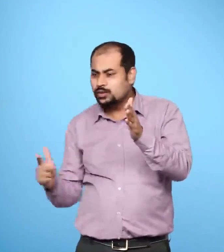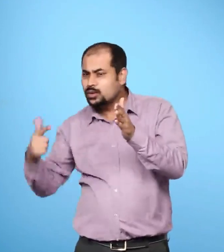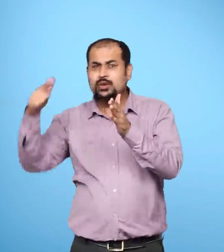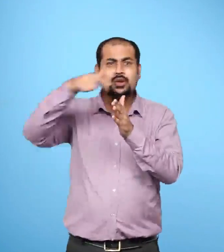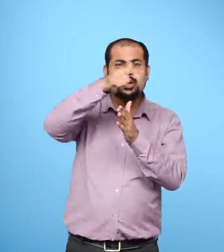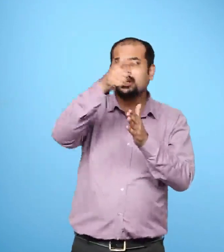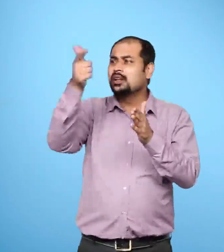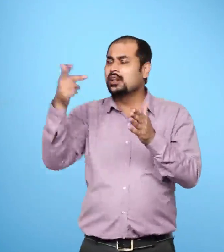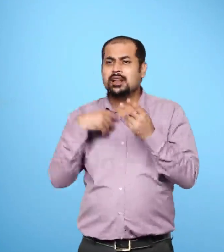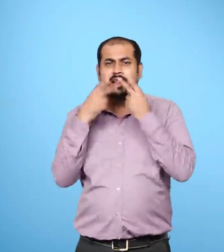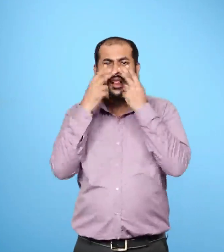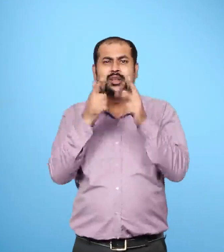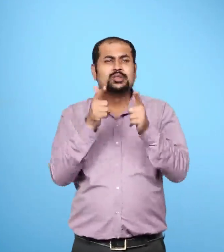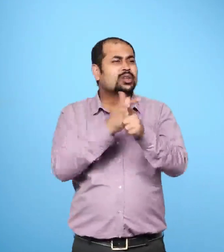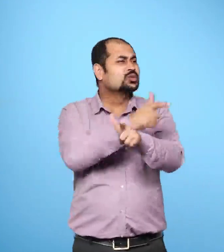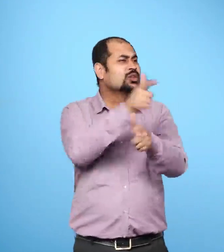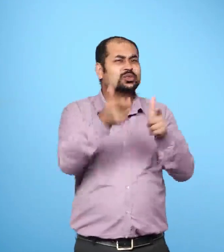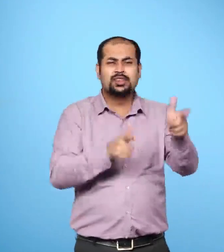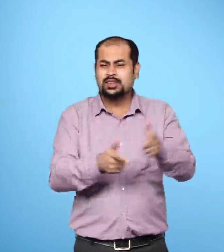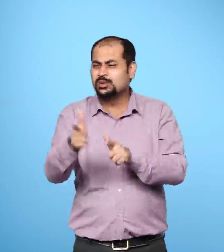Everywhere, lots of rats.